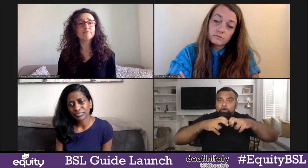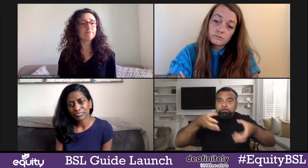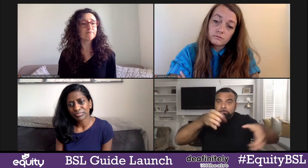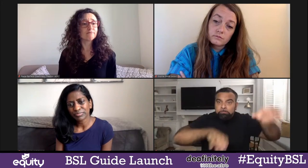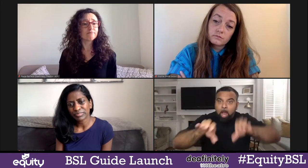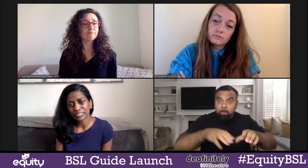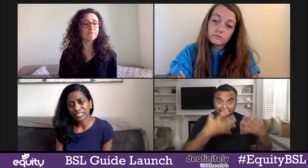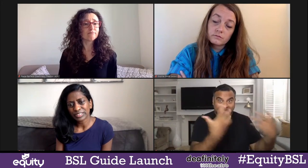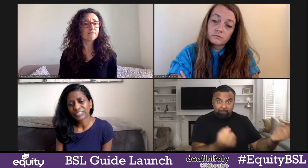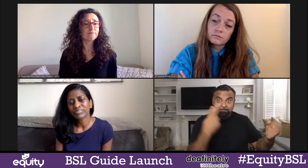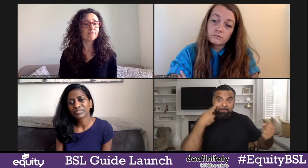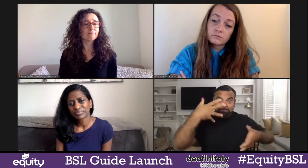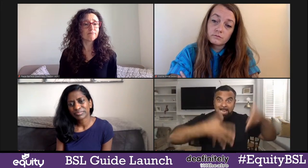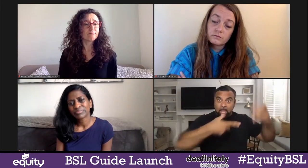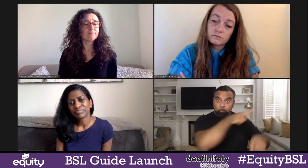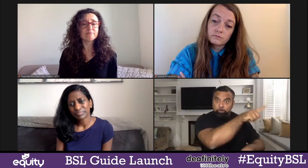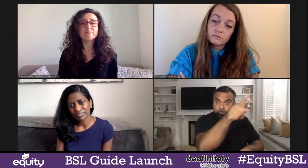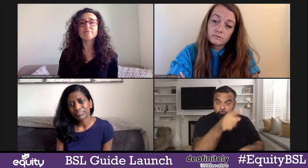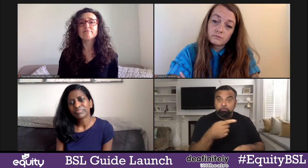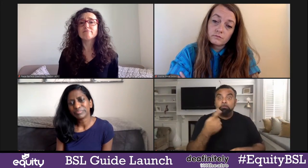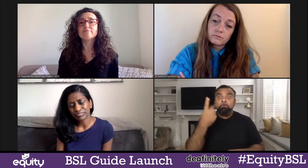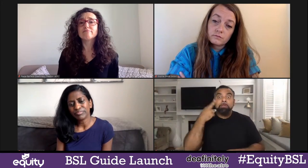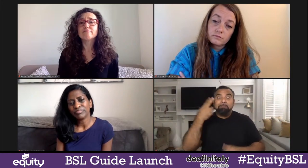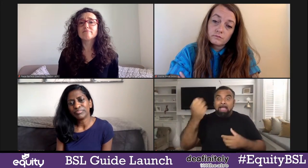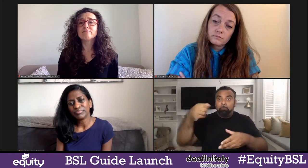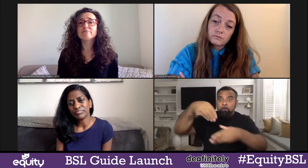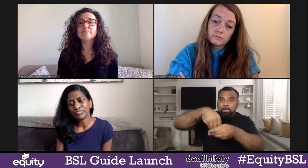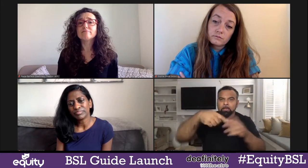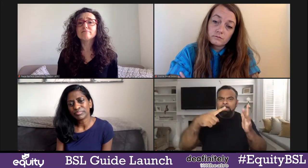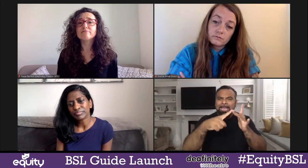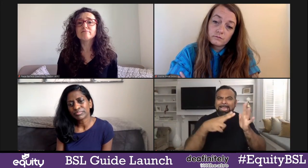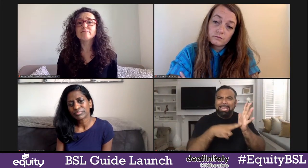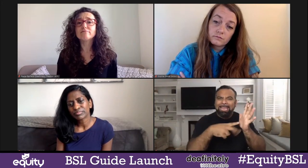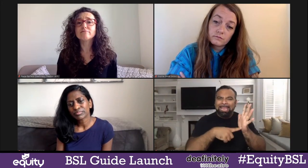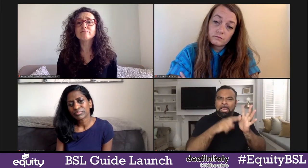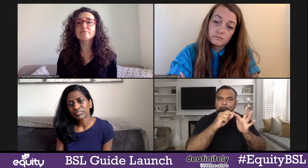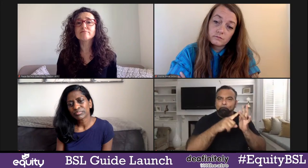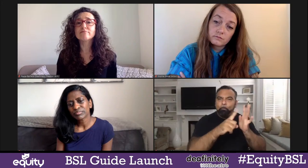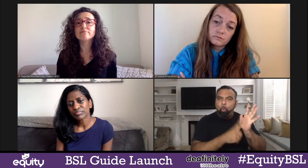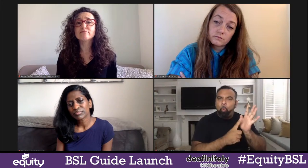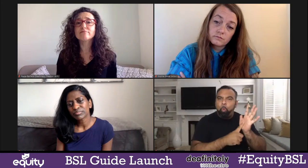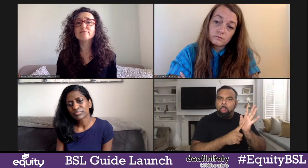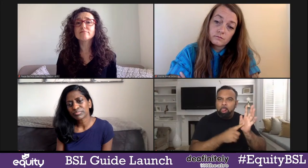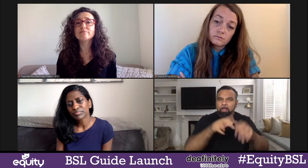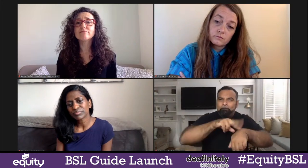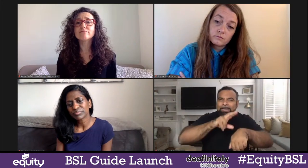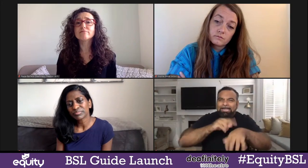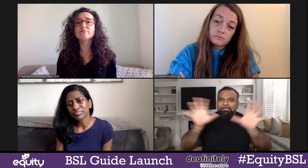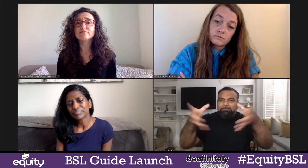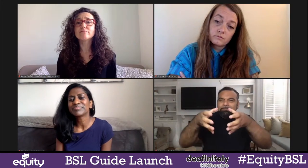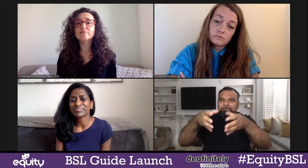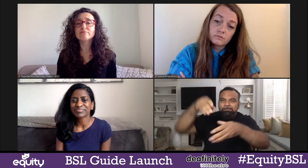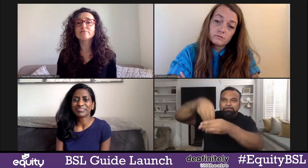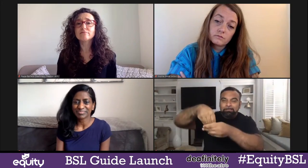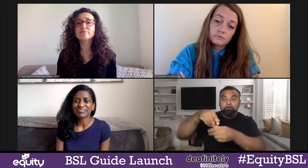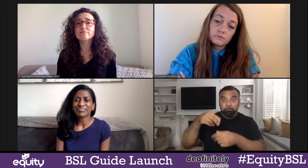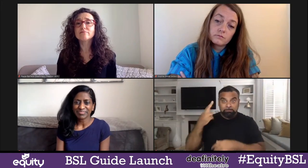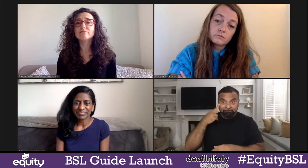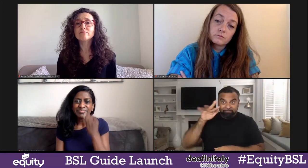in any jobs. There are deaf people that work in forensic science. There are, deaf people that work